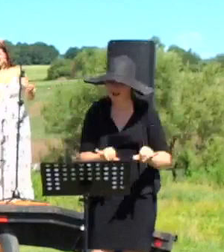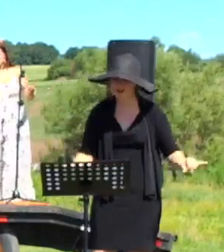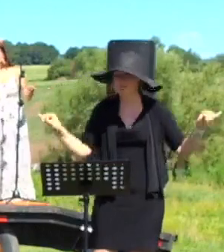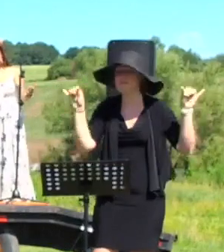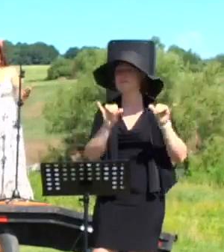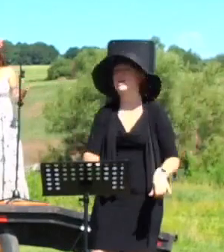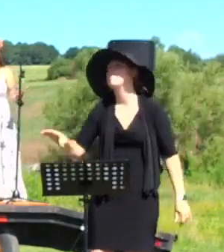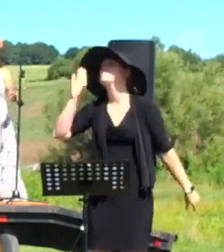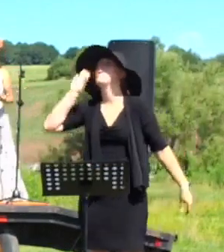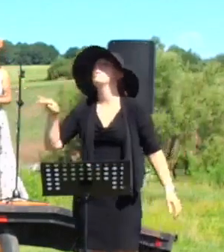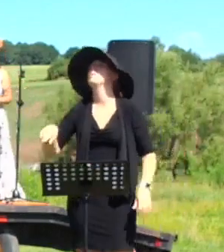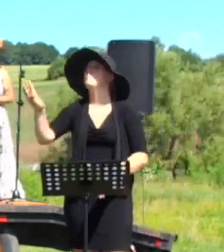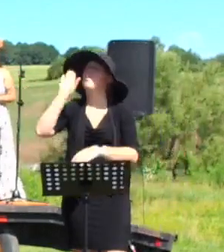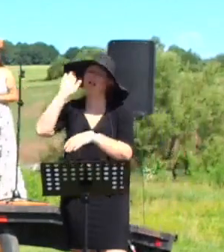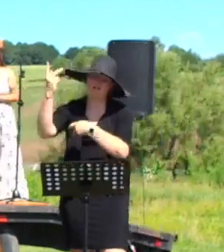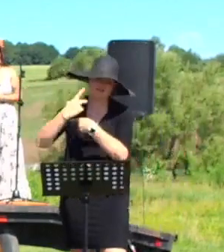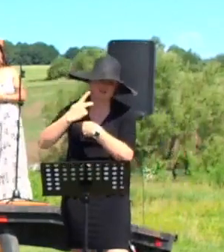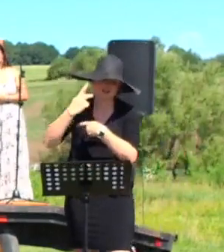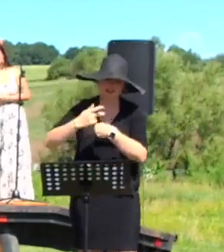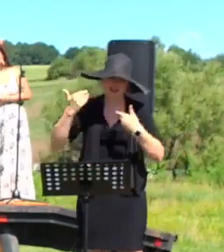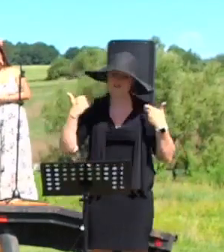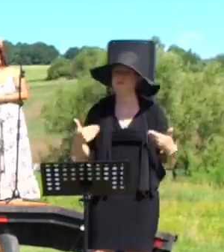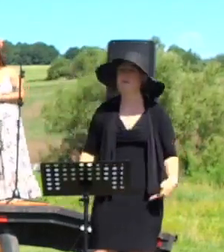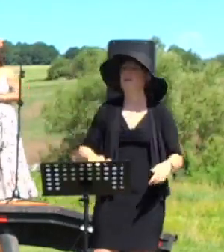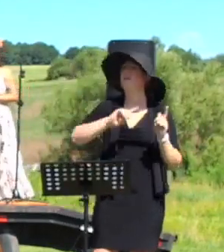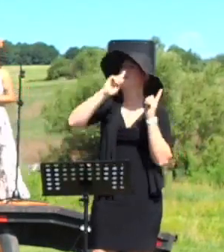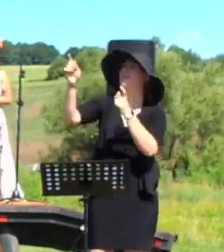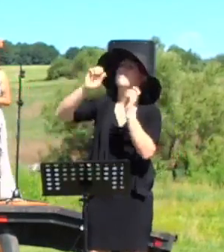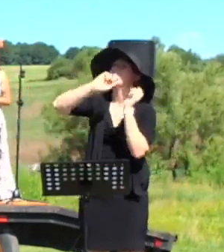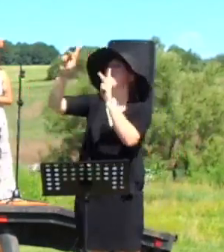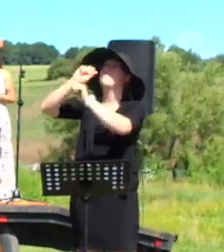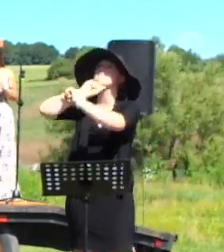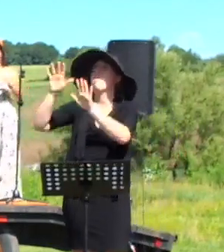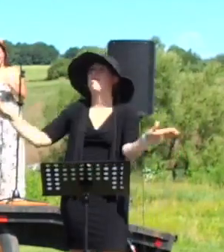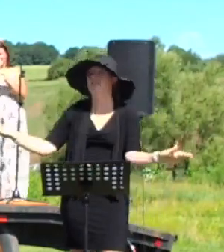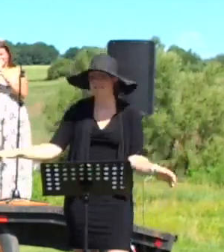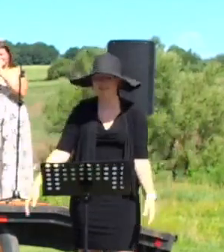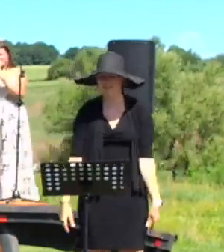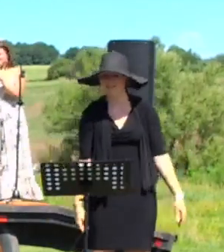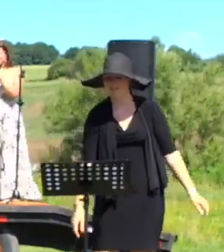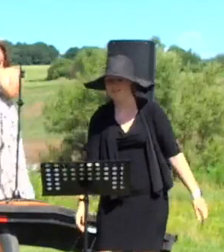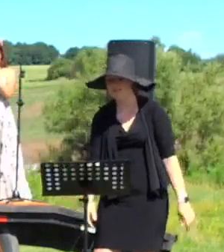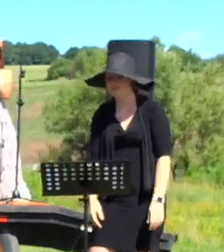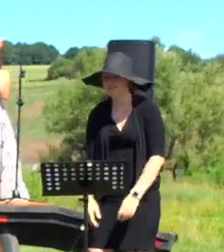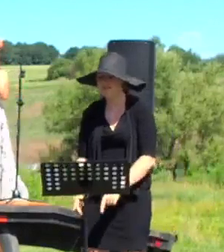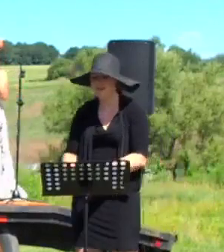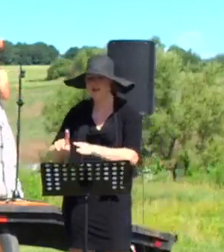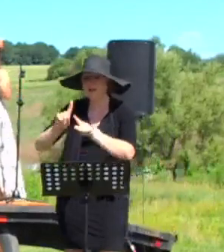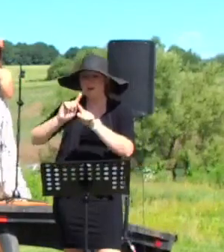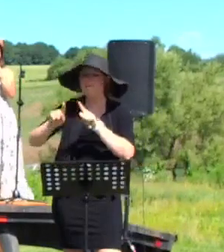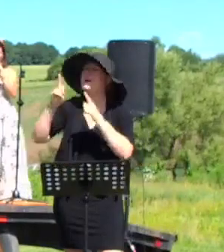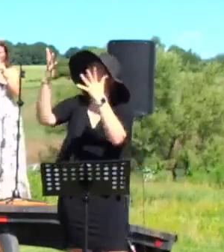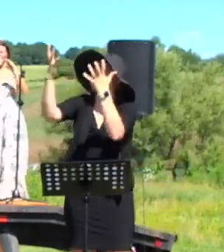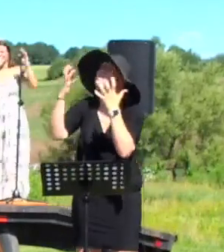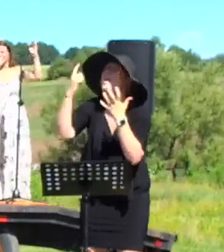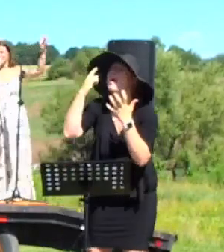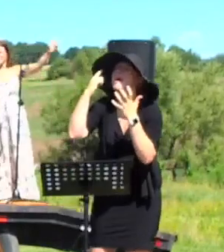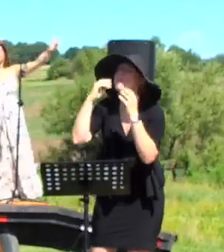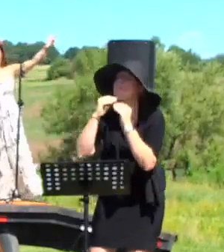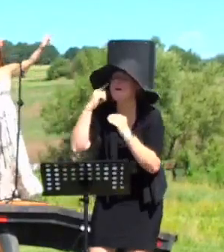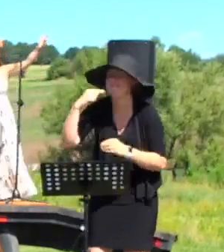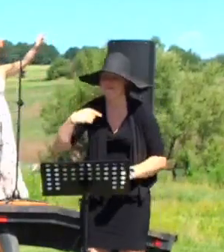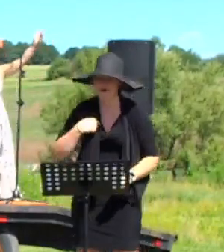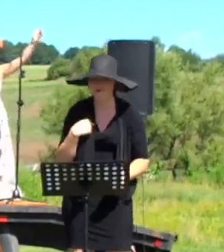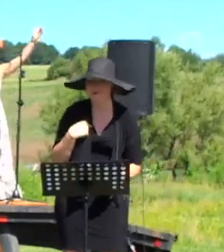be safe here in your arms and never leave home, never let these walls down. But